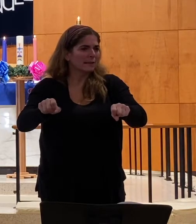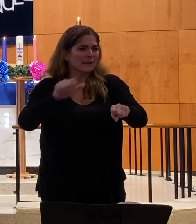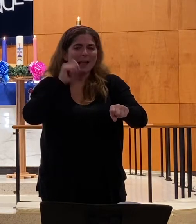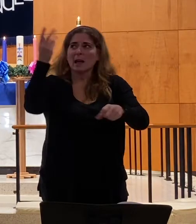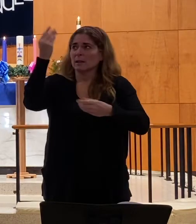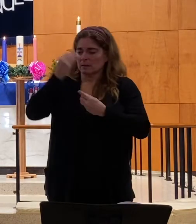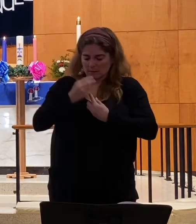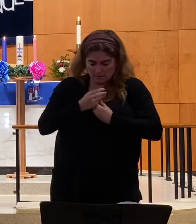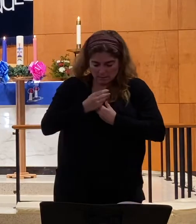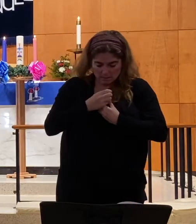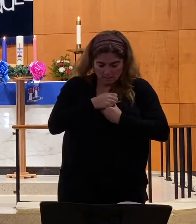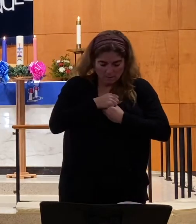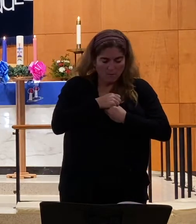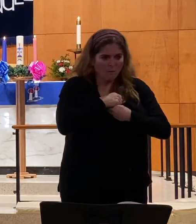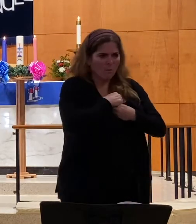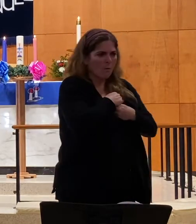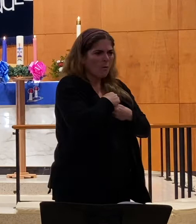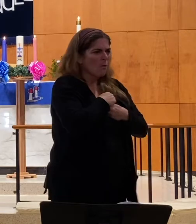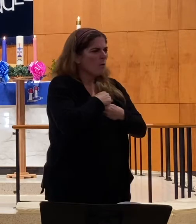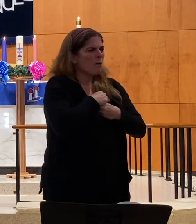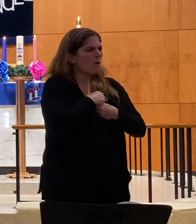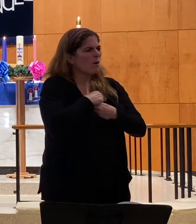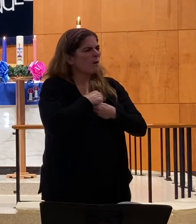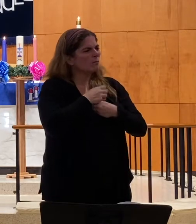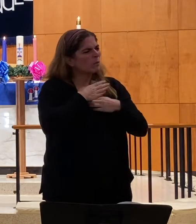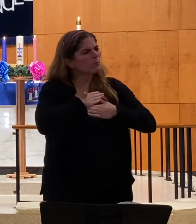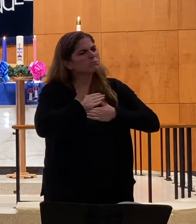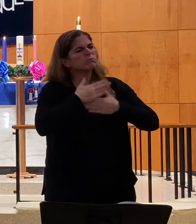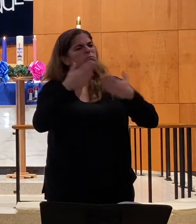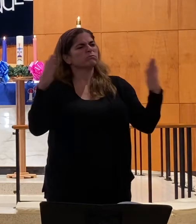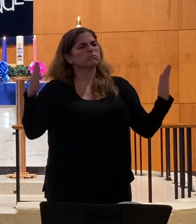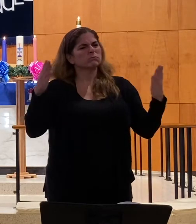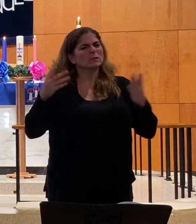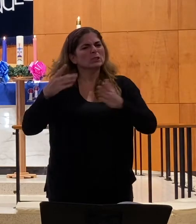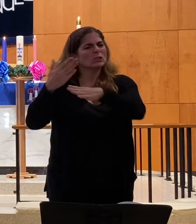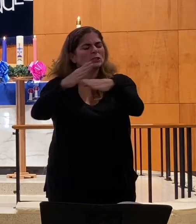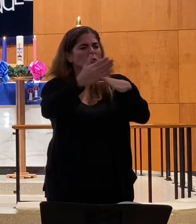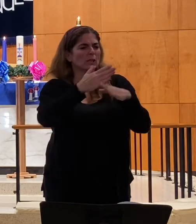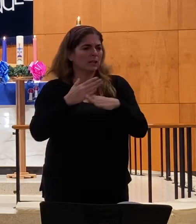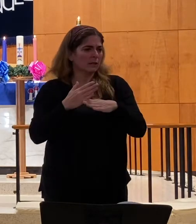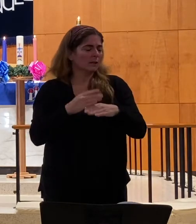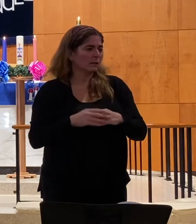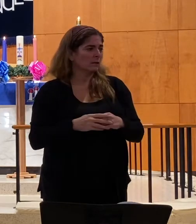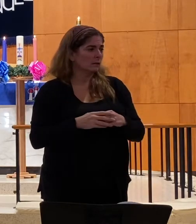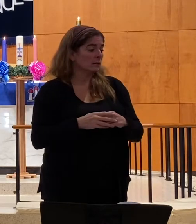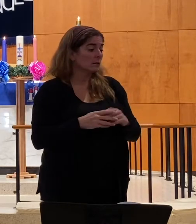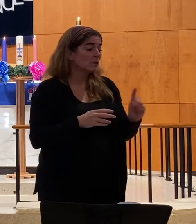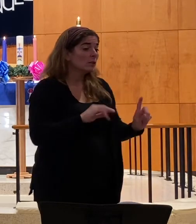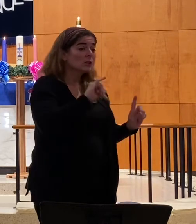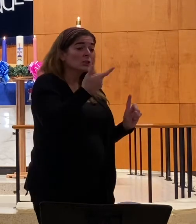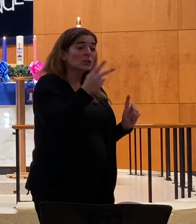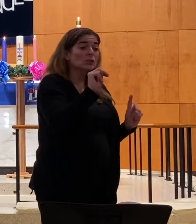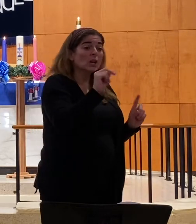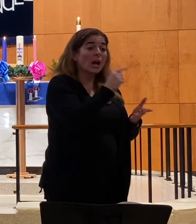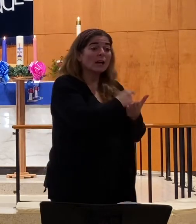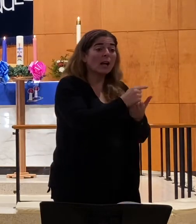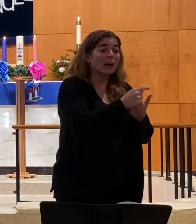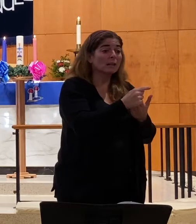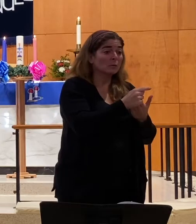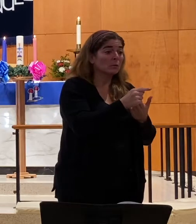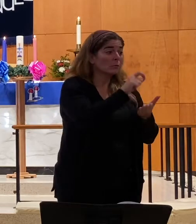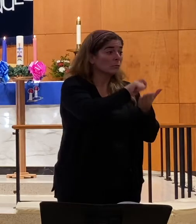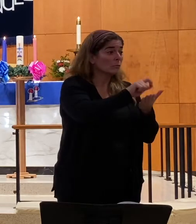This theme of the light also plays heavily throughout John's gospel. We see it in our reading today from the first